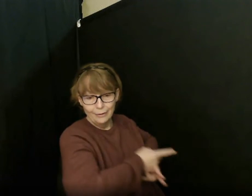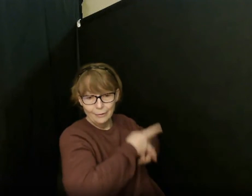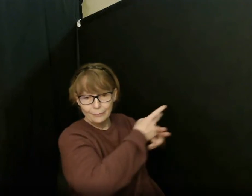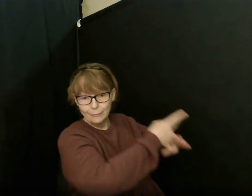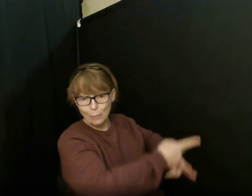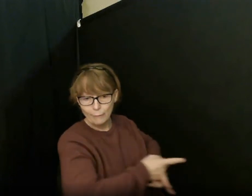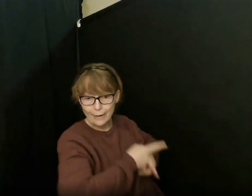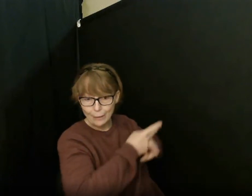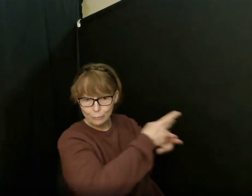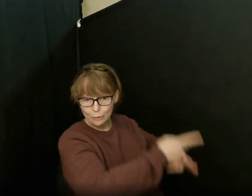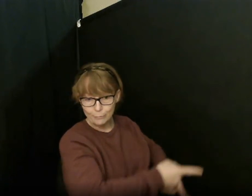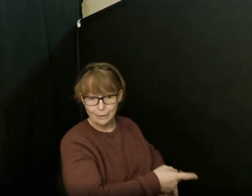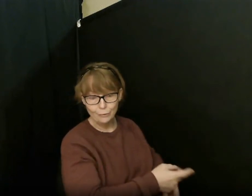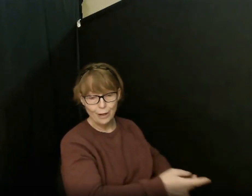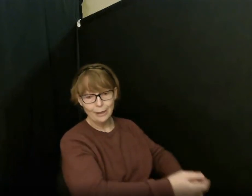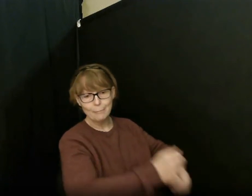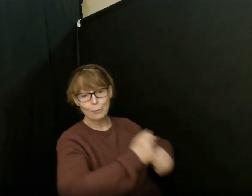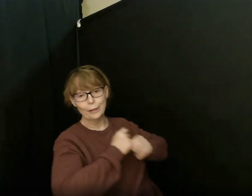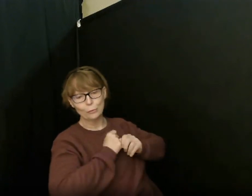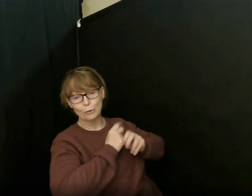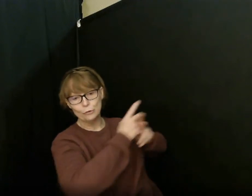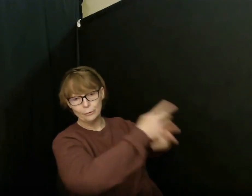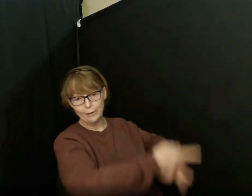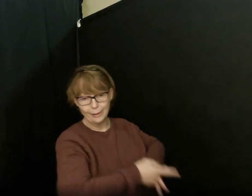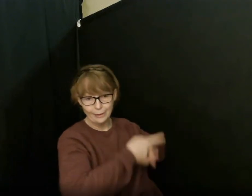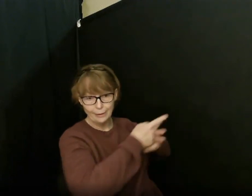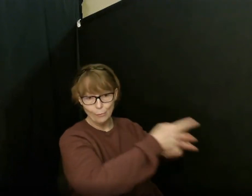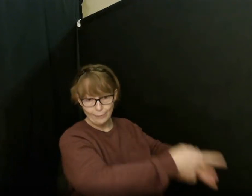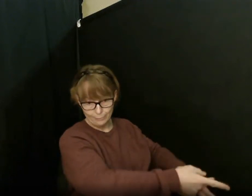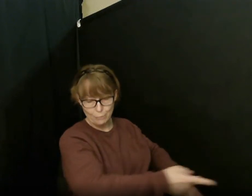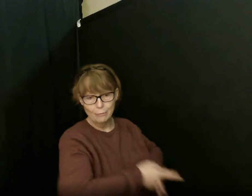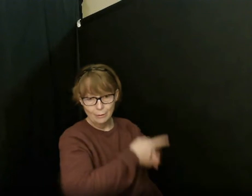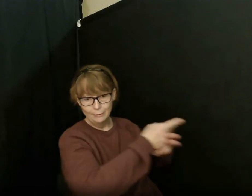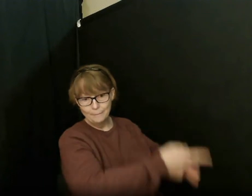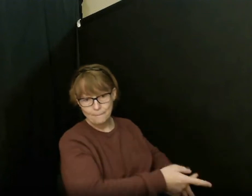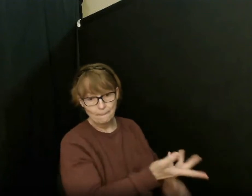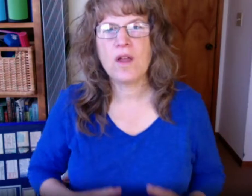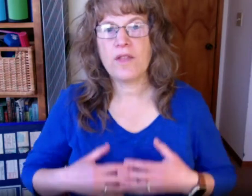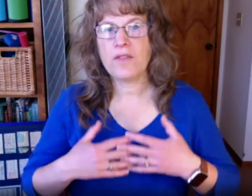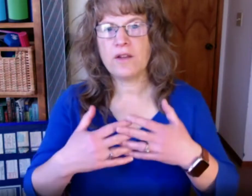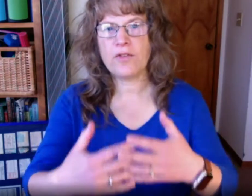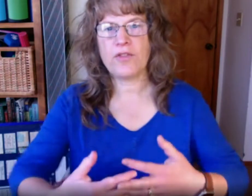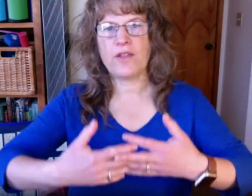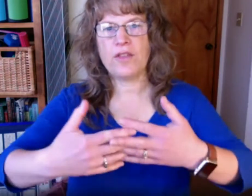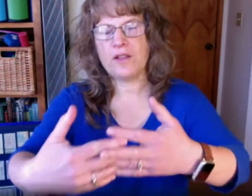it's more of a natural movement. You're not pulling it towards you. You're taking it away from you. Okay. So that's another thing is things tend to